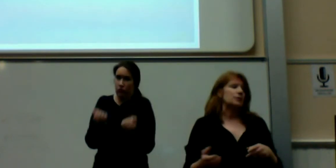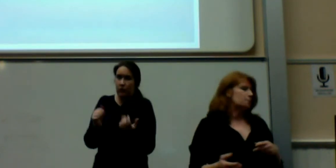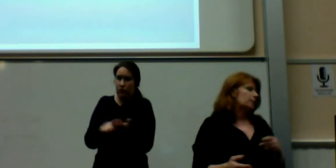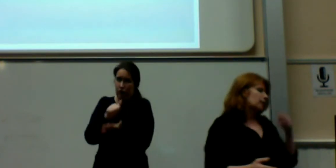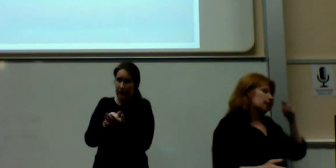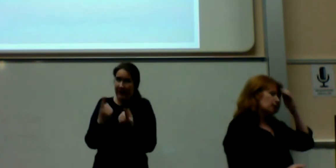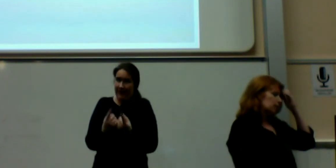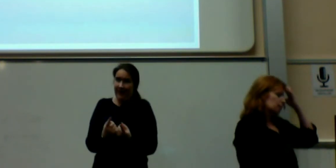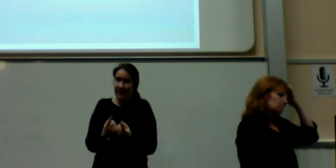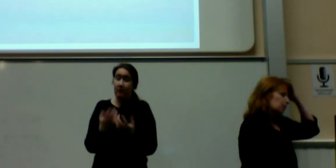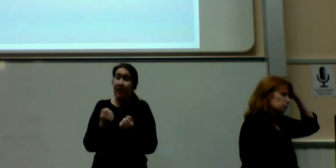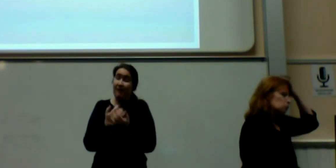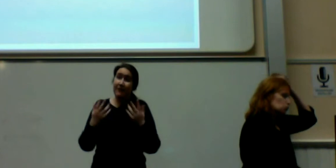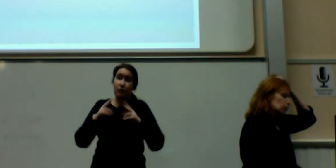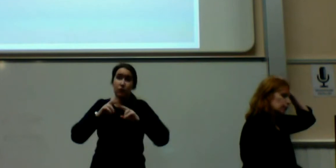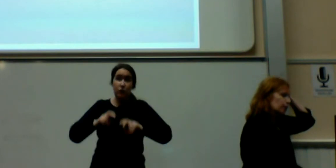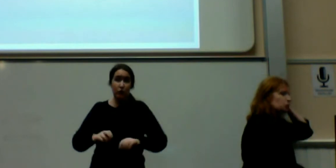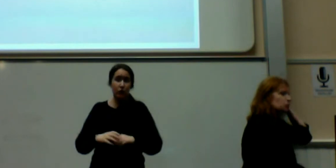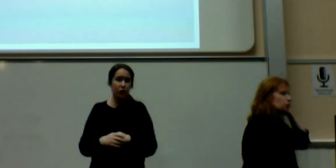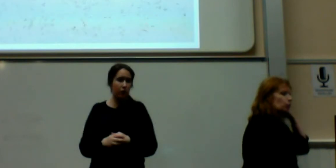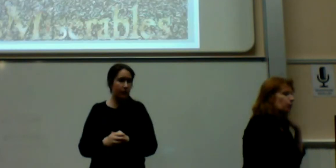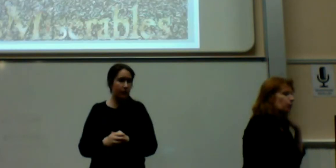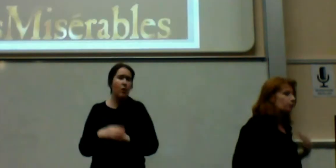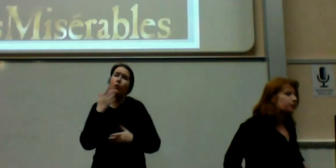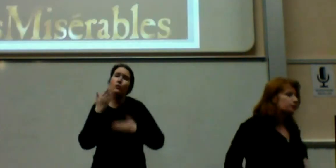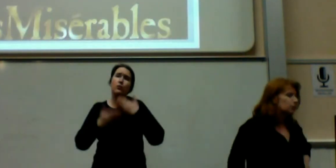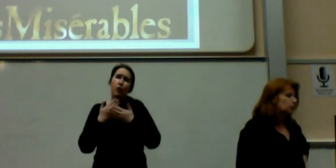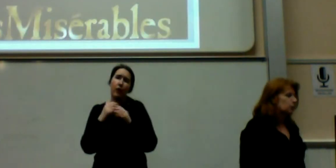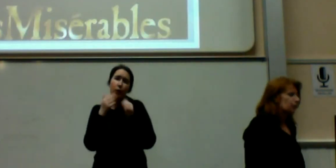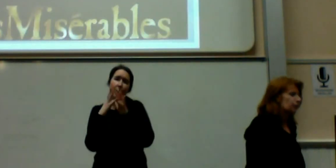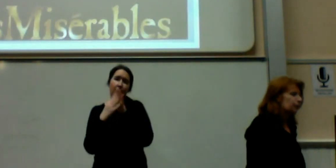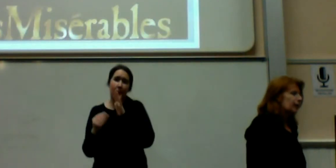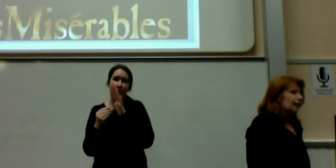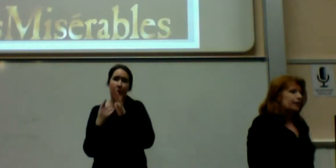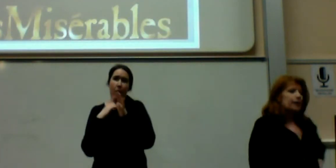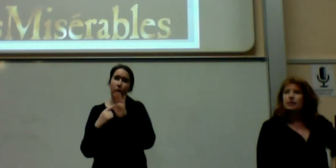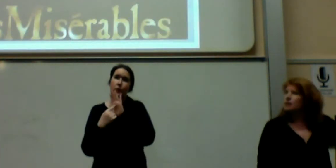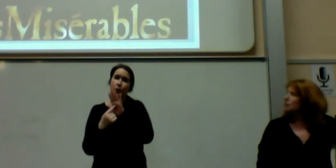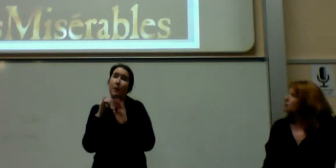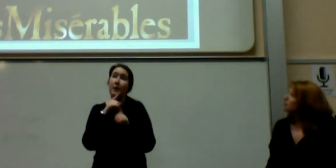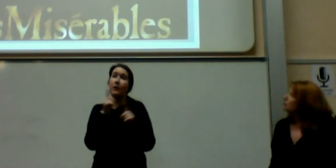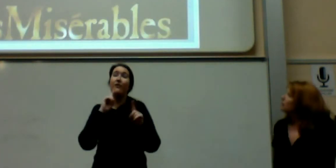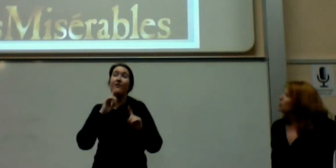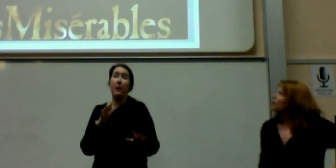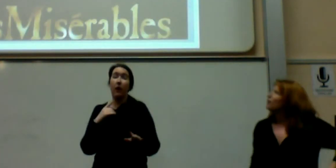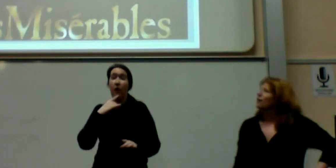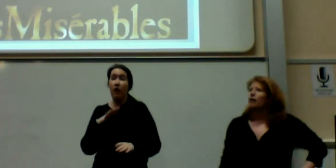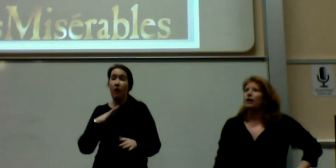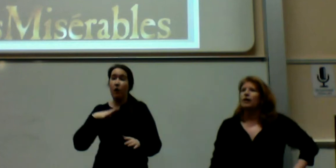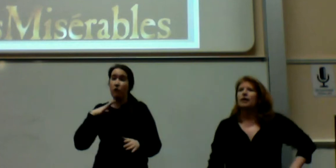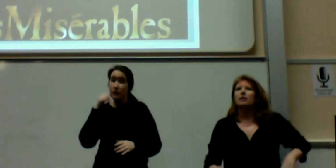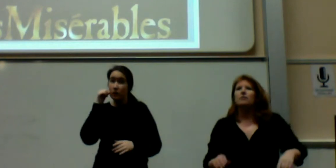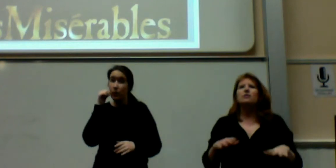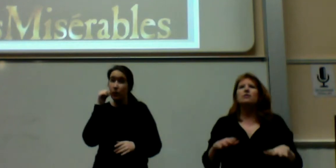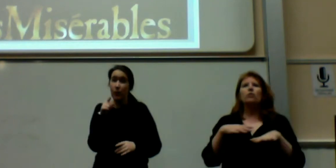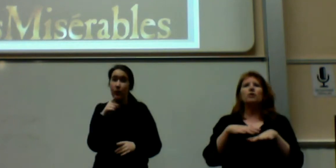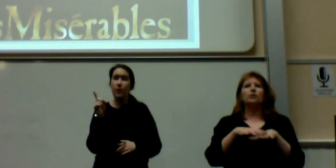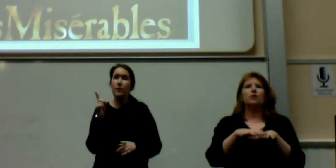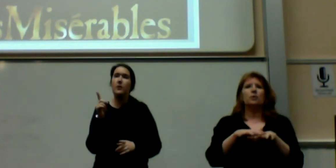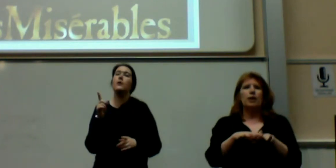There happens to be a story that most of you are probably familiar with that deals